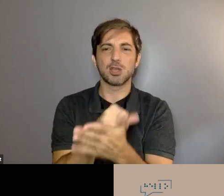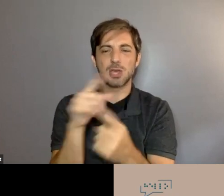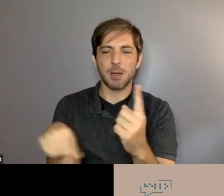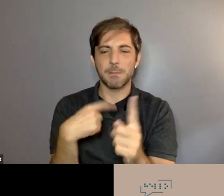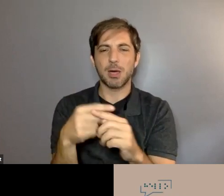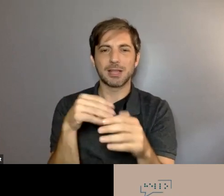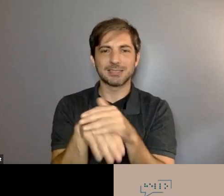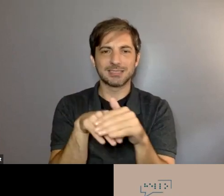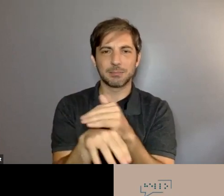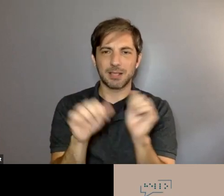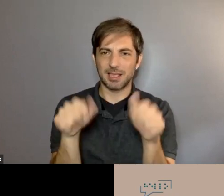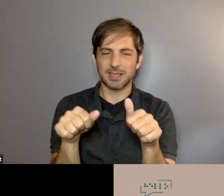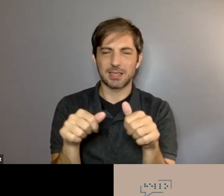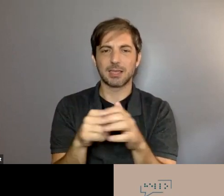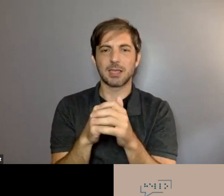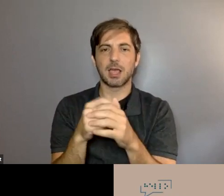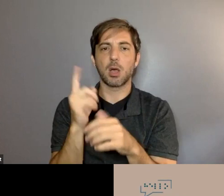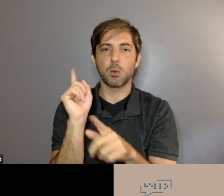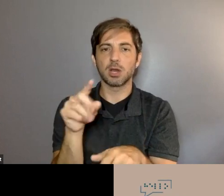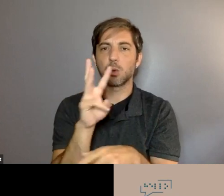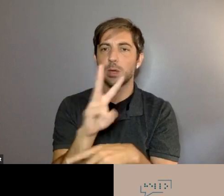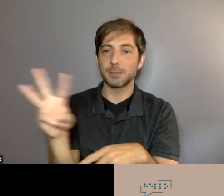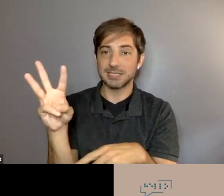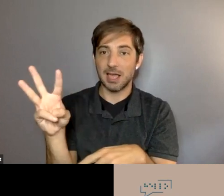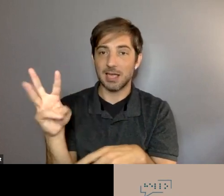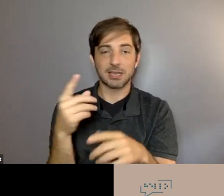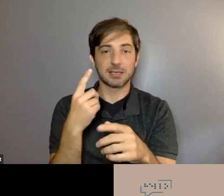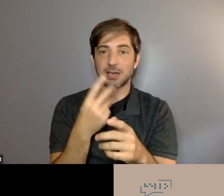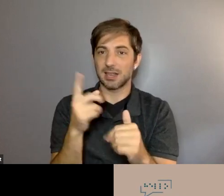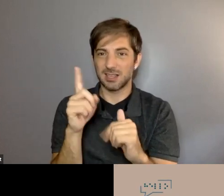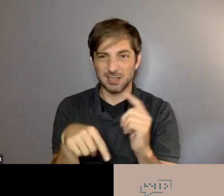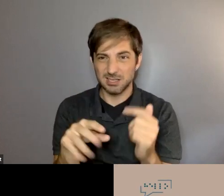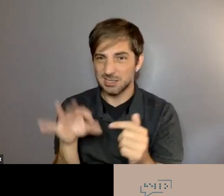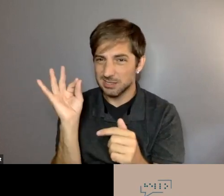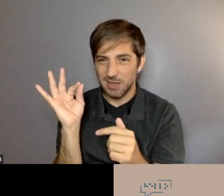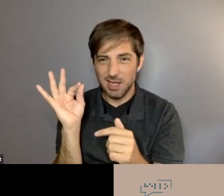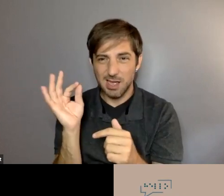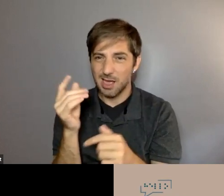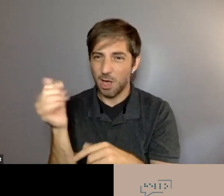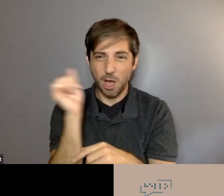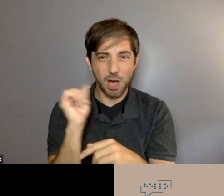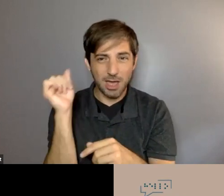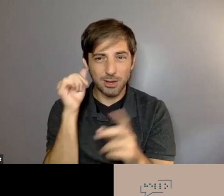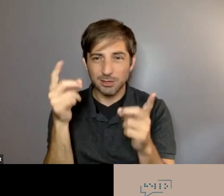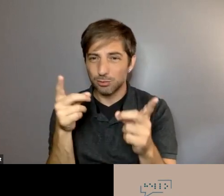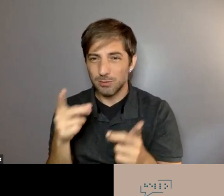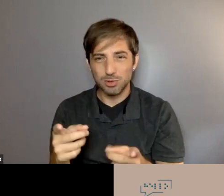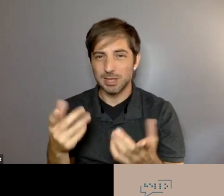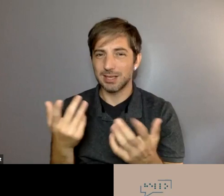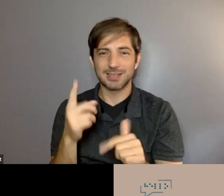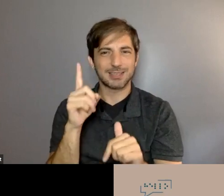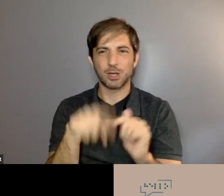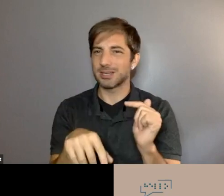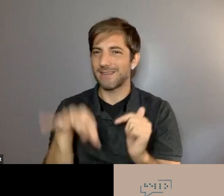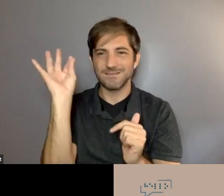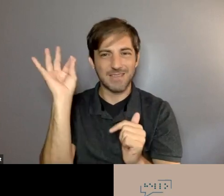many people say, well, I went to the website and couldn't even find if there was audio description, so I assumed there wasn't because I couldn't even find an accessibility